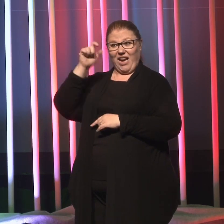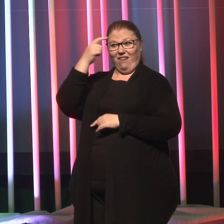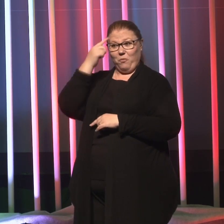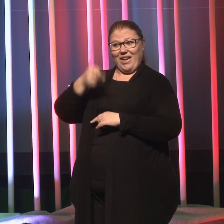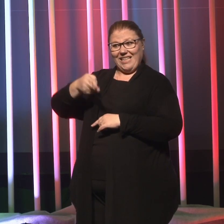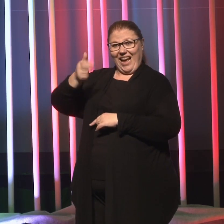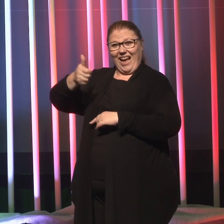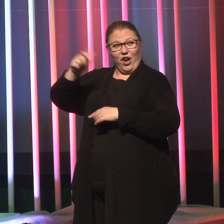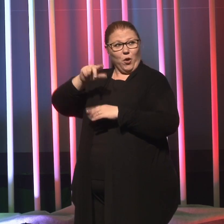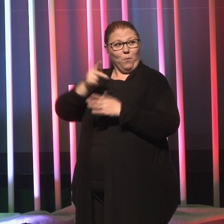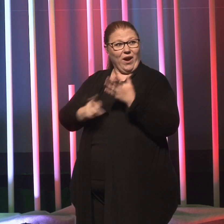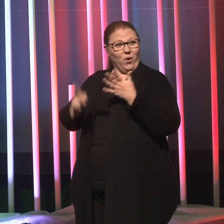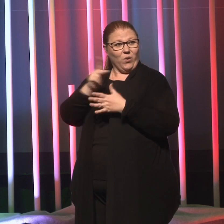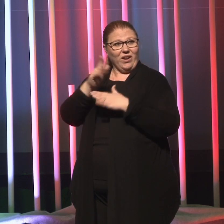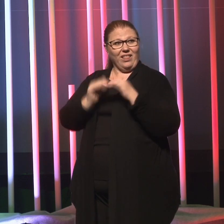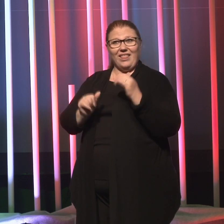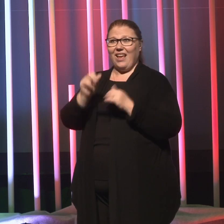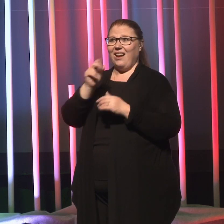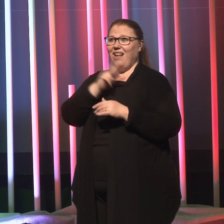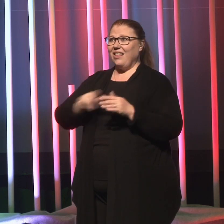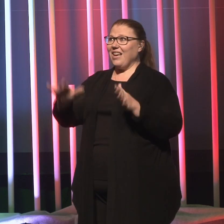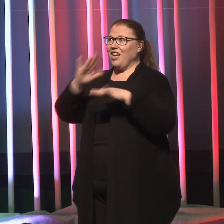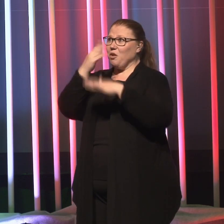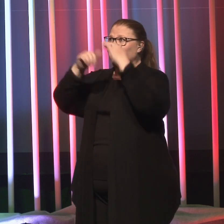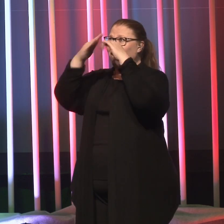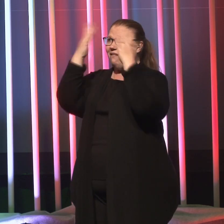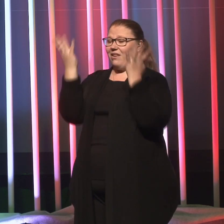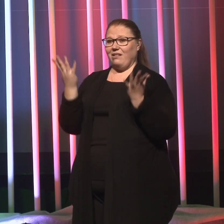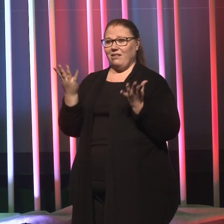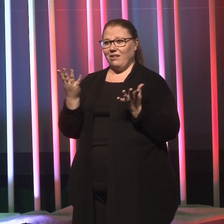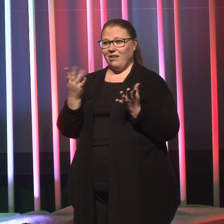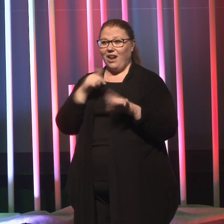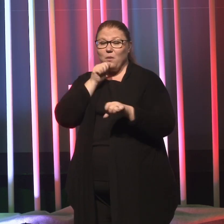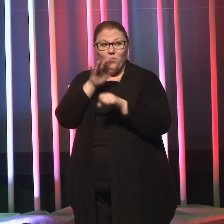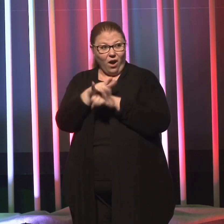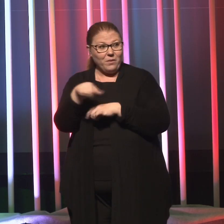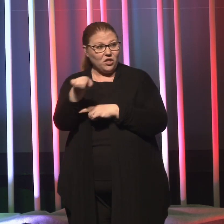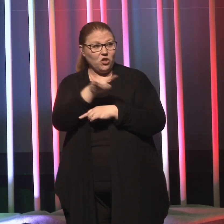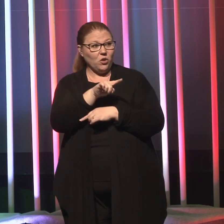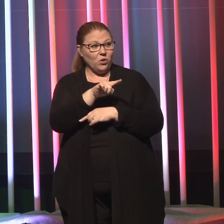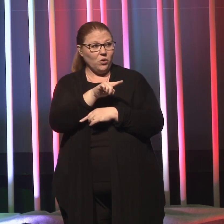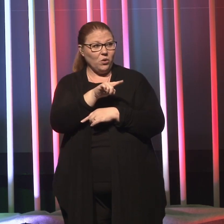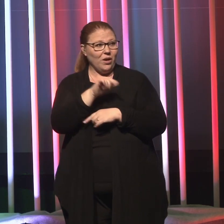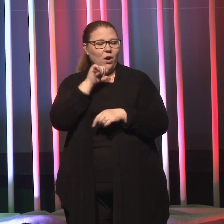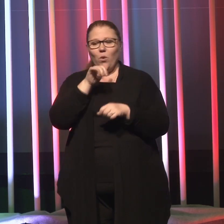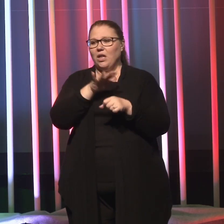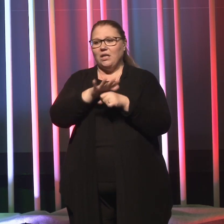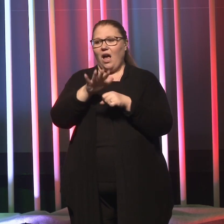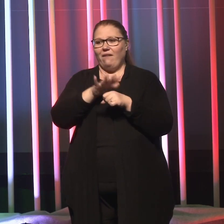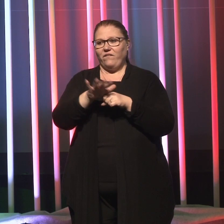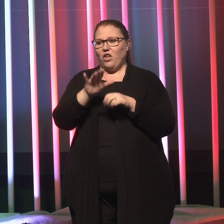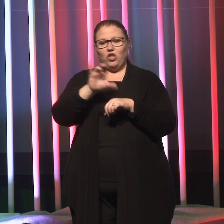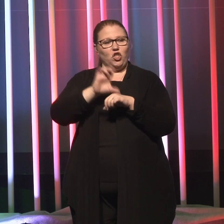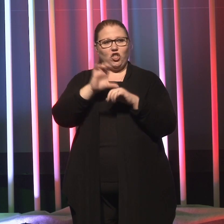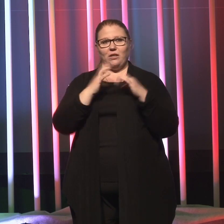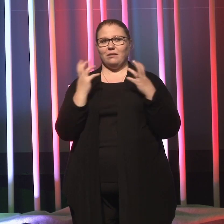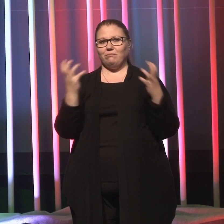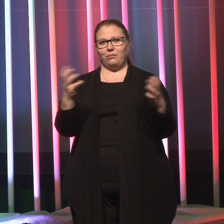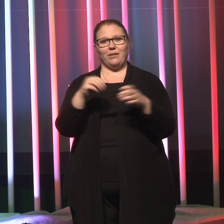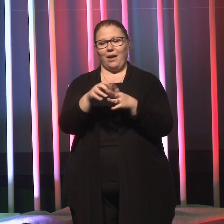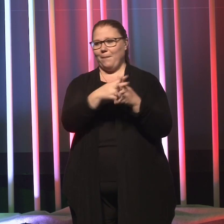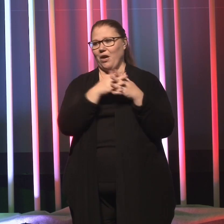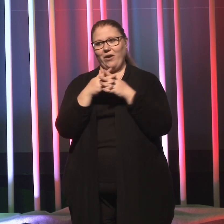heaven. And I can promise you that that will not fill churches in America, what I just said.